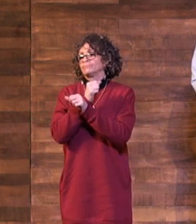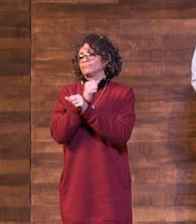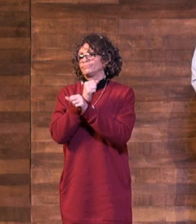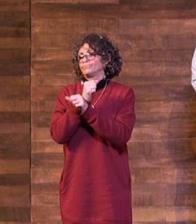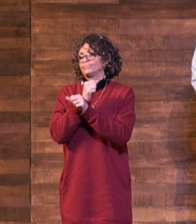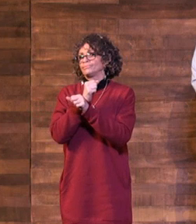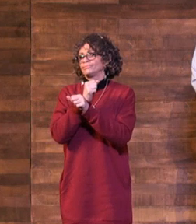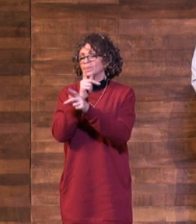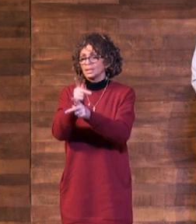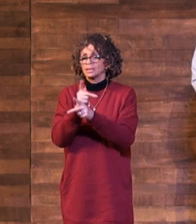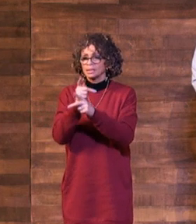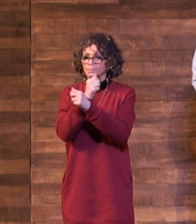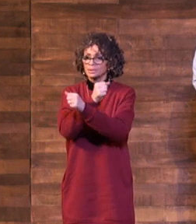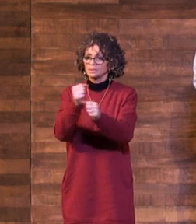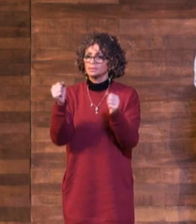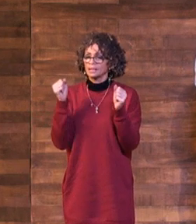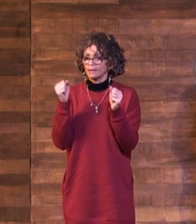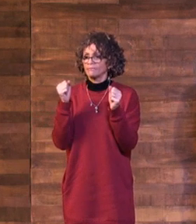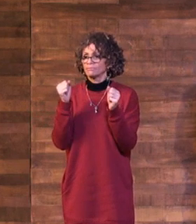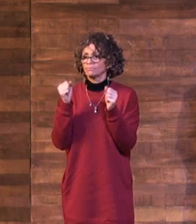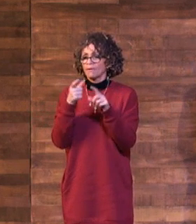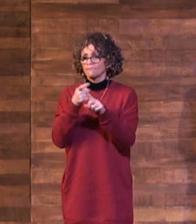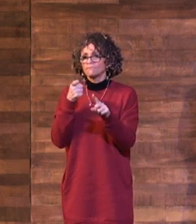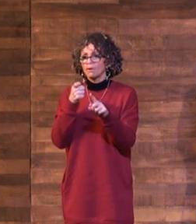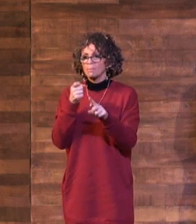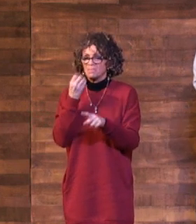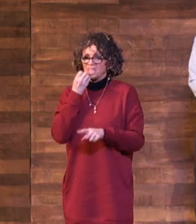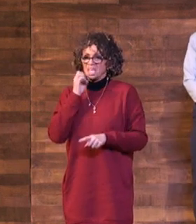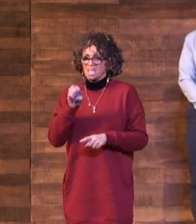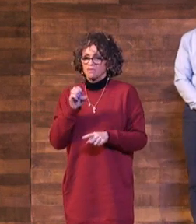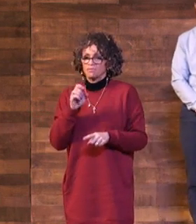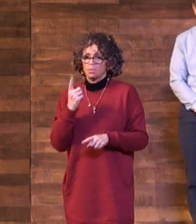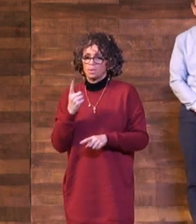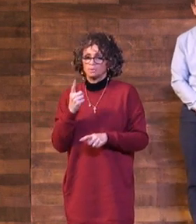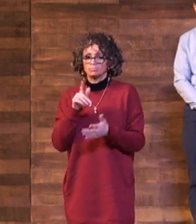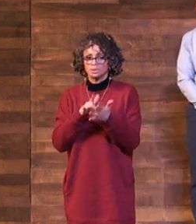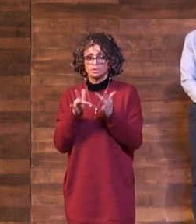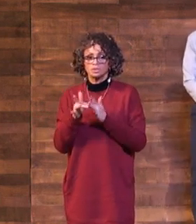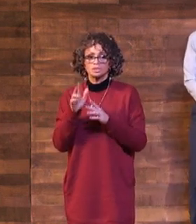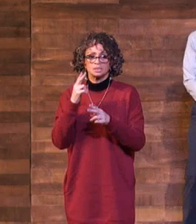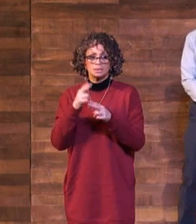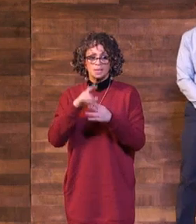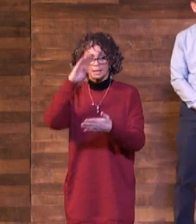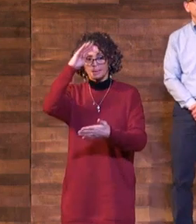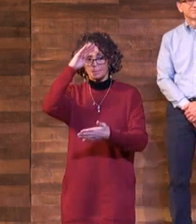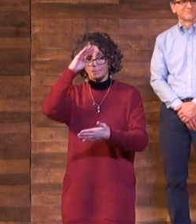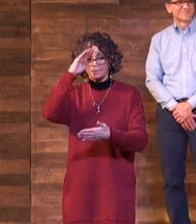through your Son's name. Amen. You're dismissed.